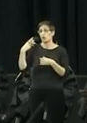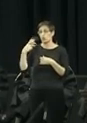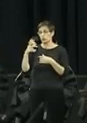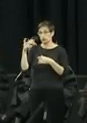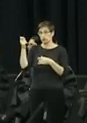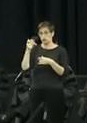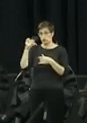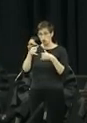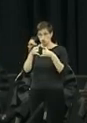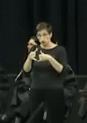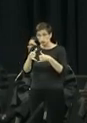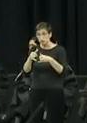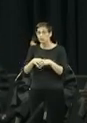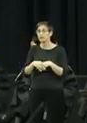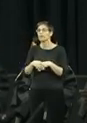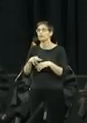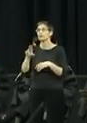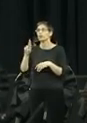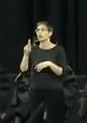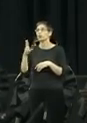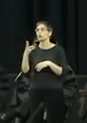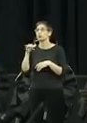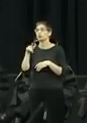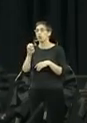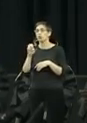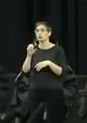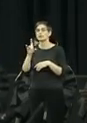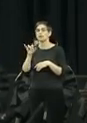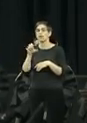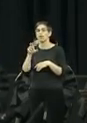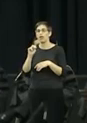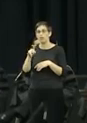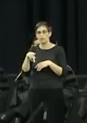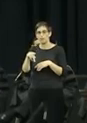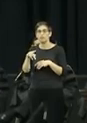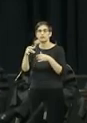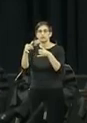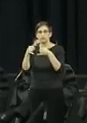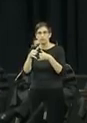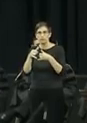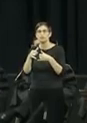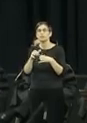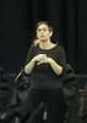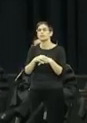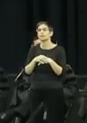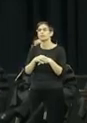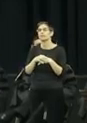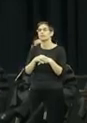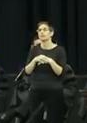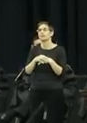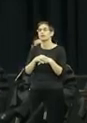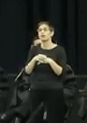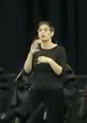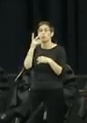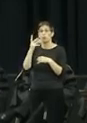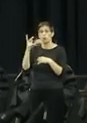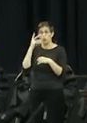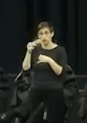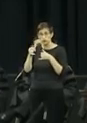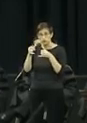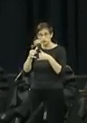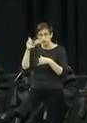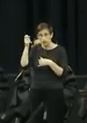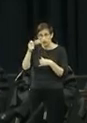Scholarship, the Rhodes Dunlop Collegiate Scholar Award, the Sherry Simmons Loring Memorial Scholarship,